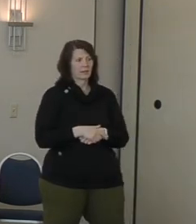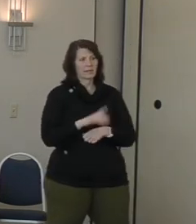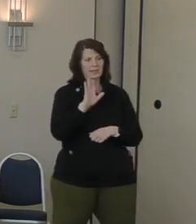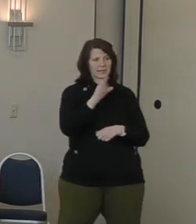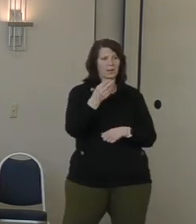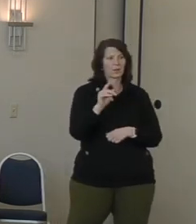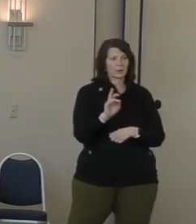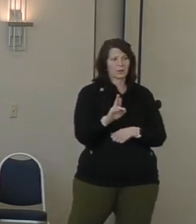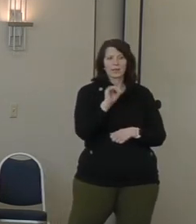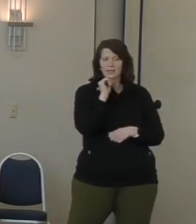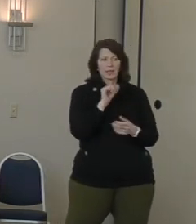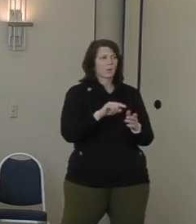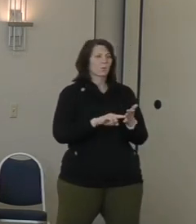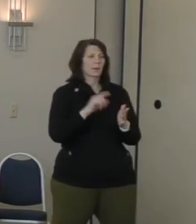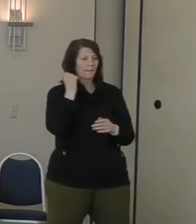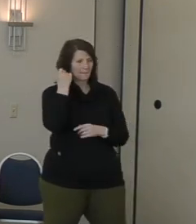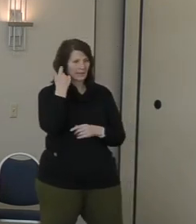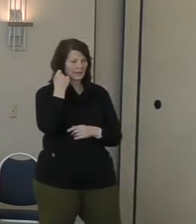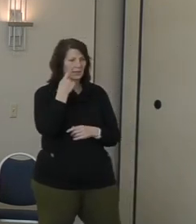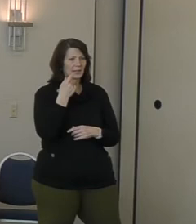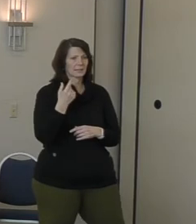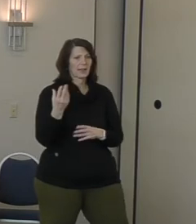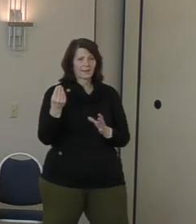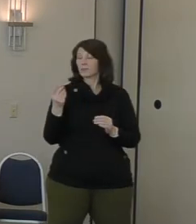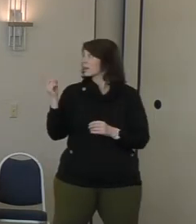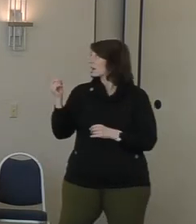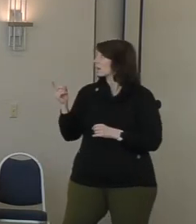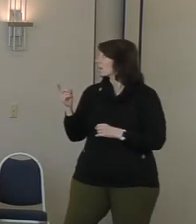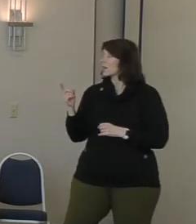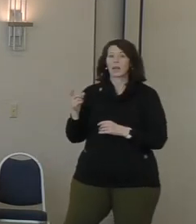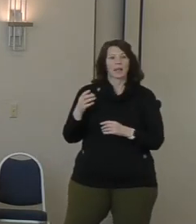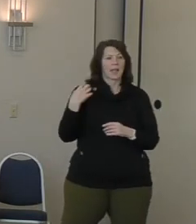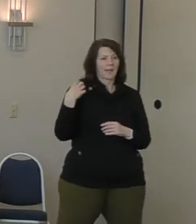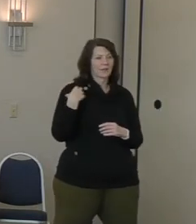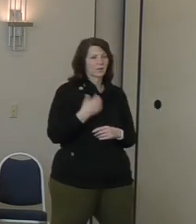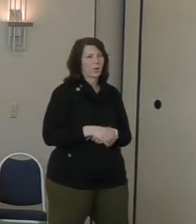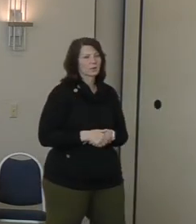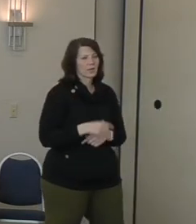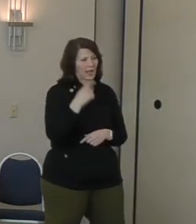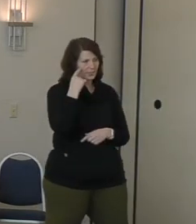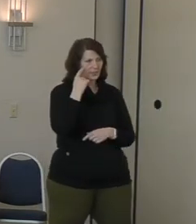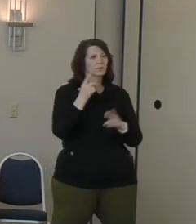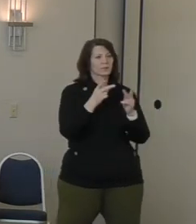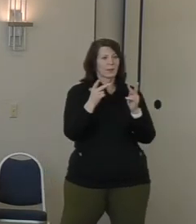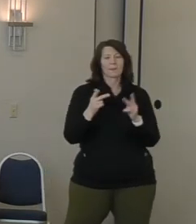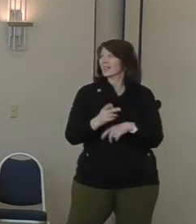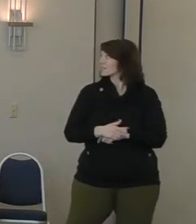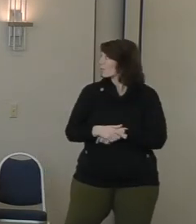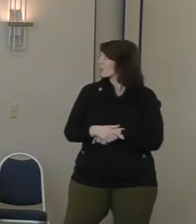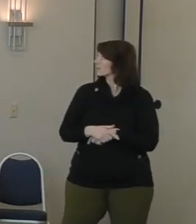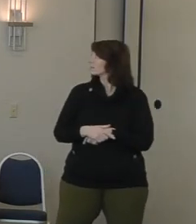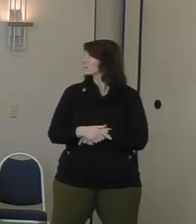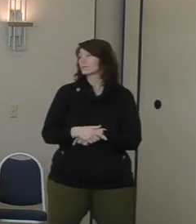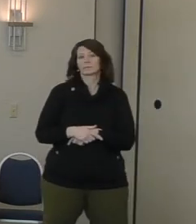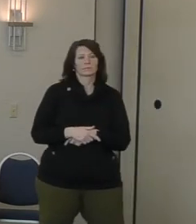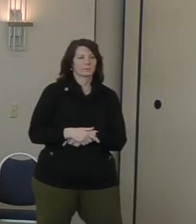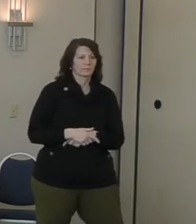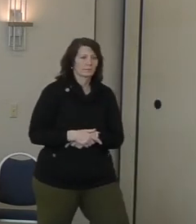out there, that doesn't really make sense. Now, I've softened on this quite a bit as a coach for him, and I do think there's a place for it, but